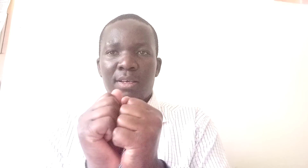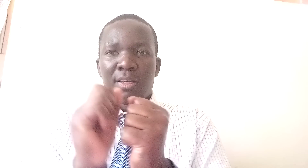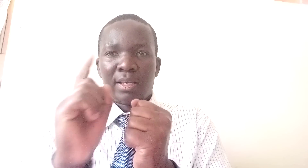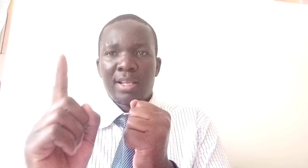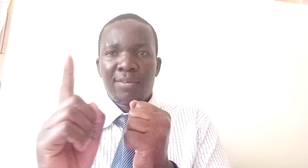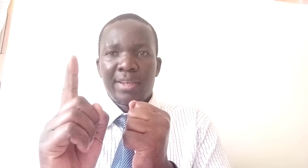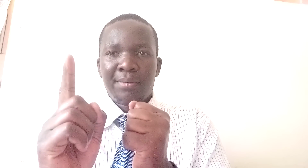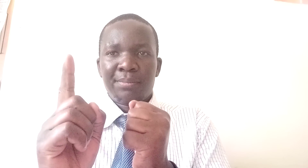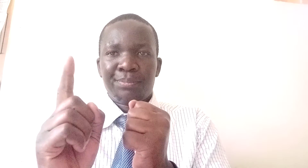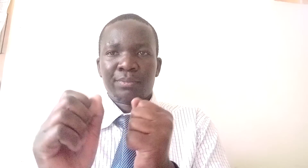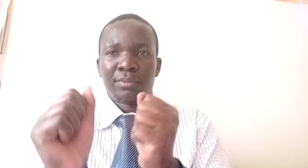11,